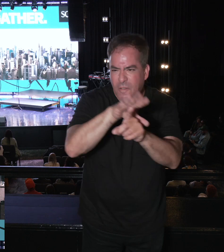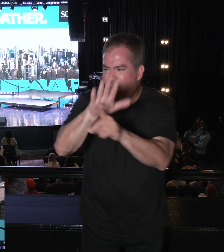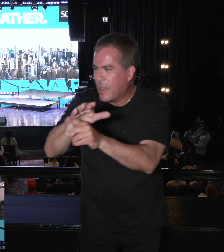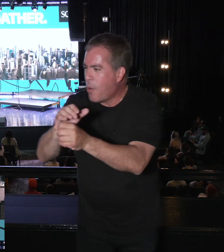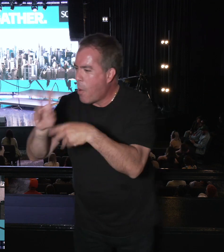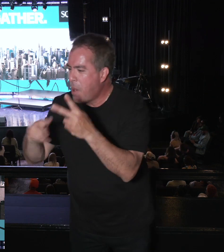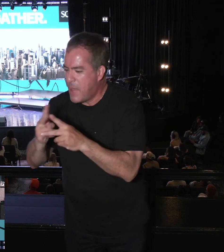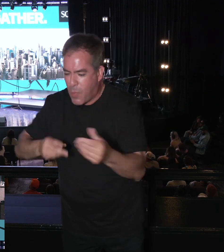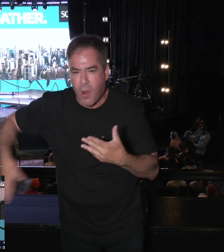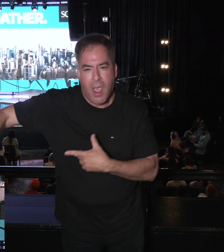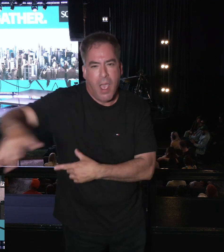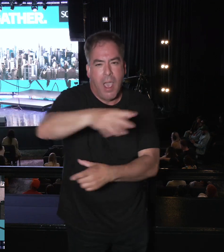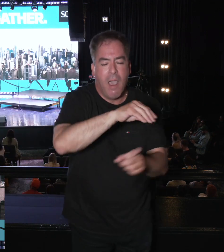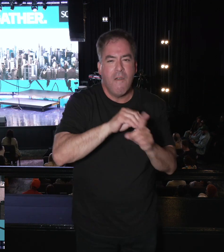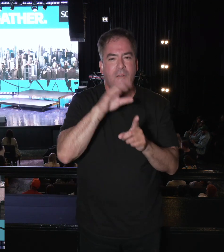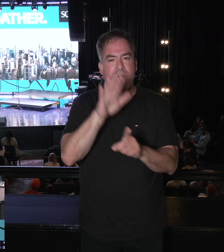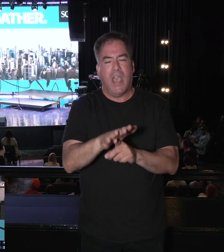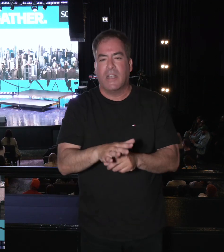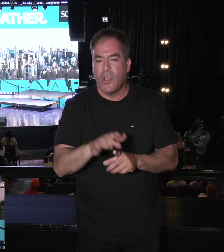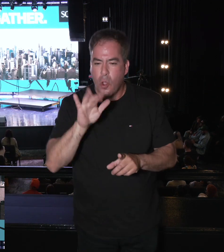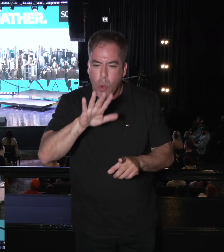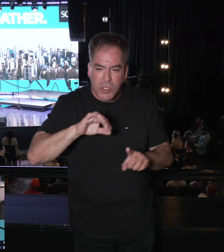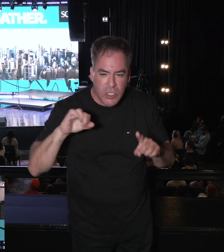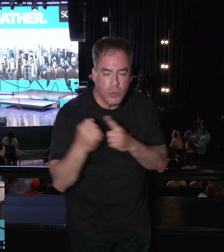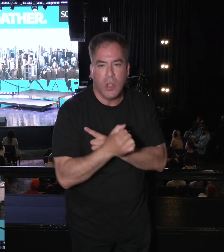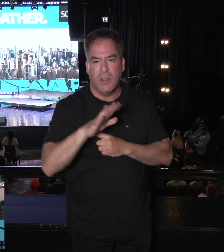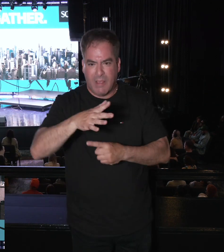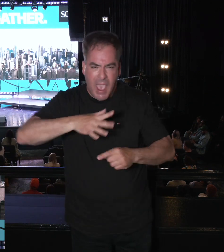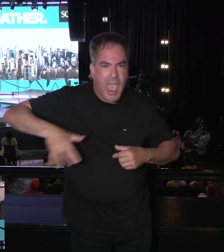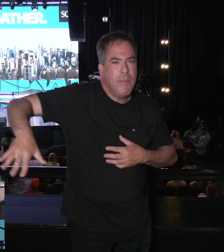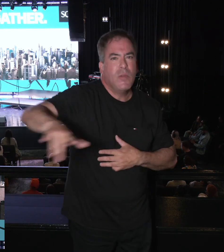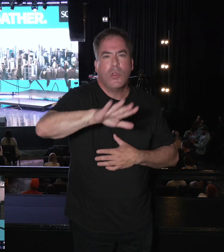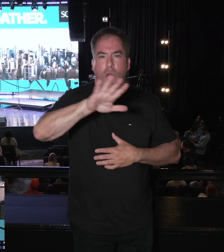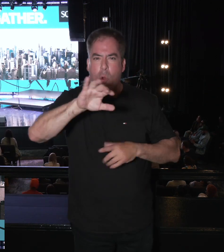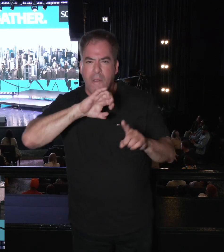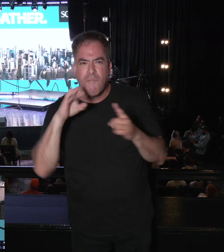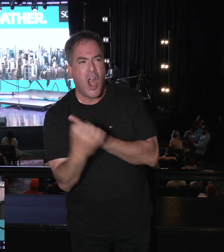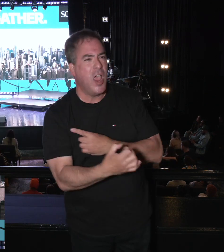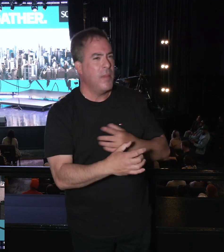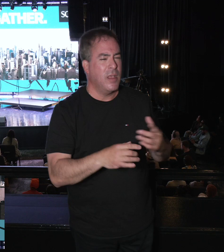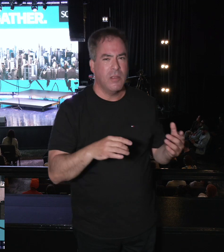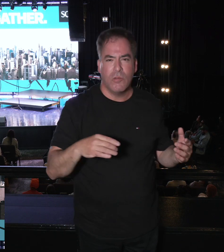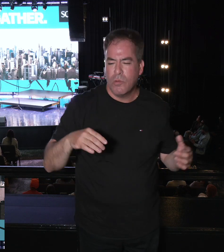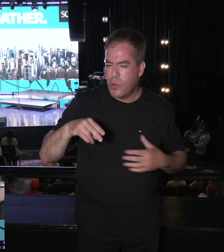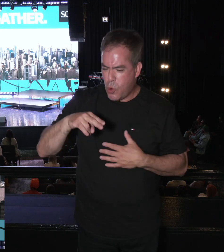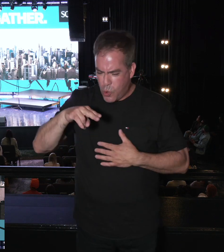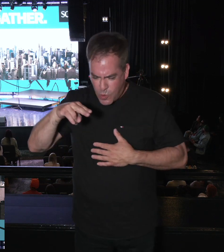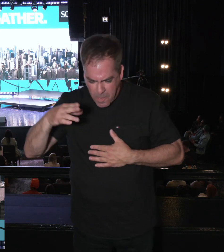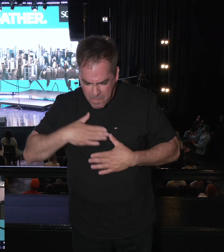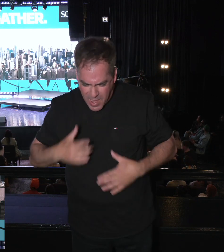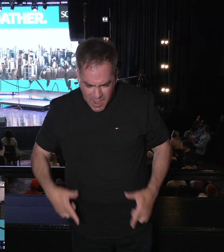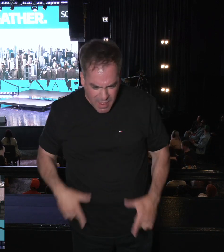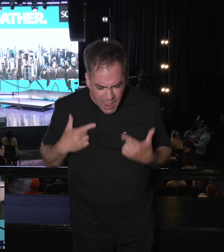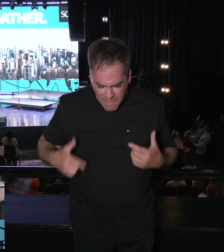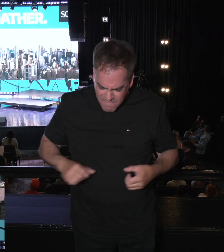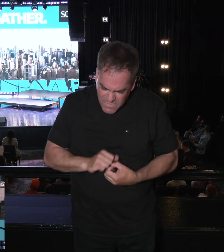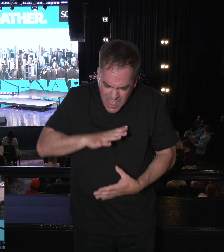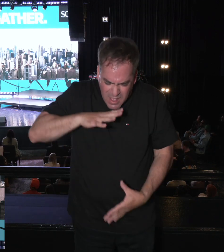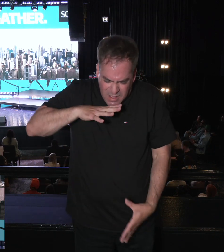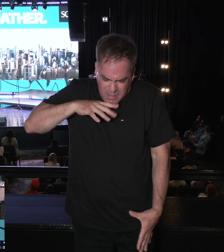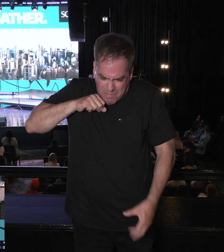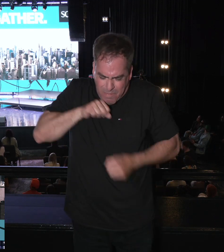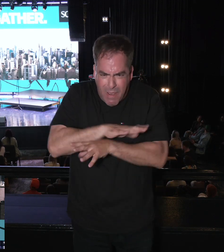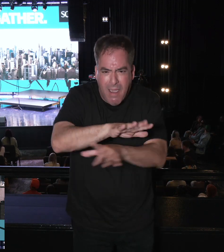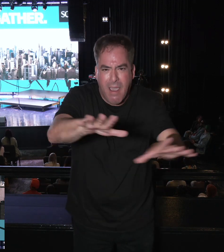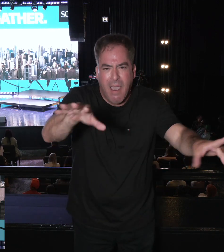around us. It affects the circumstances and the atmosphere and the environment and the news in my life. Filled and